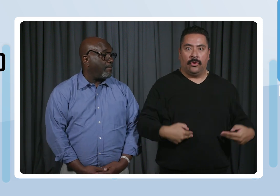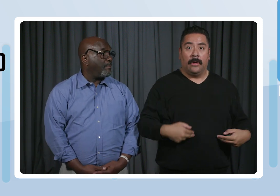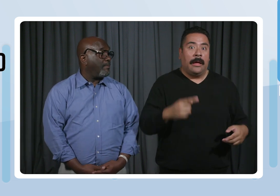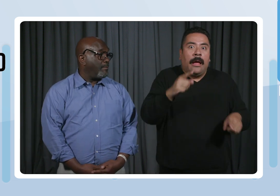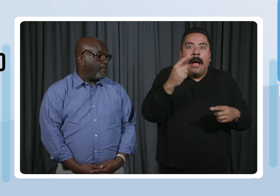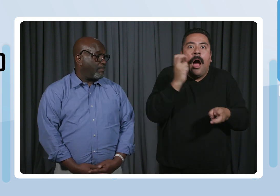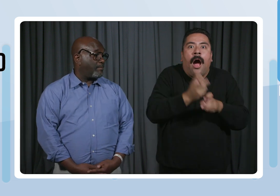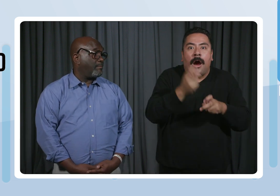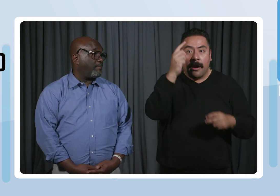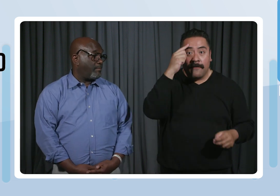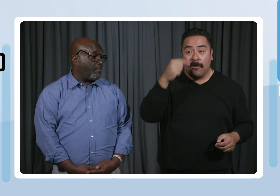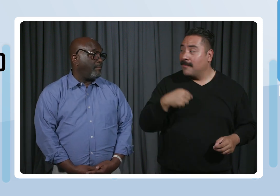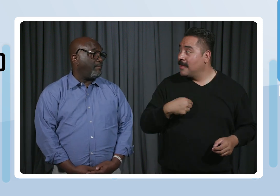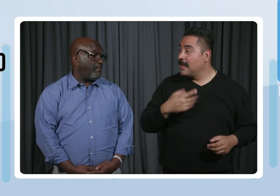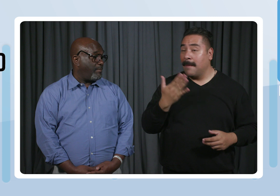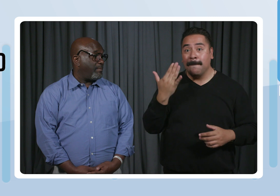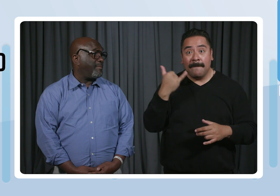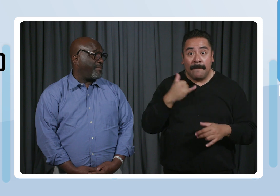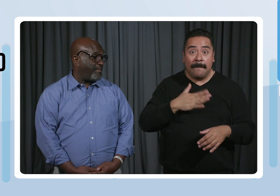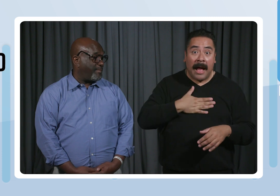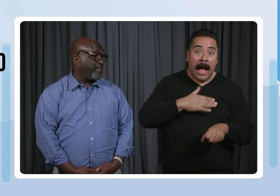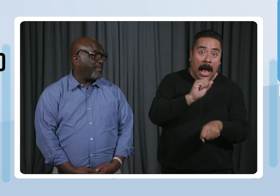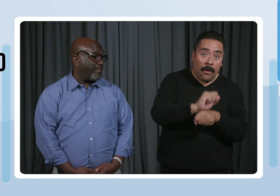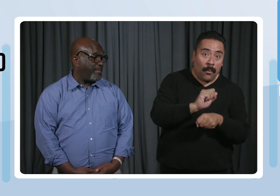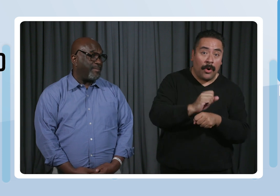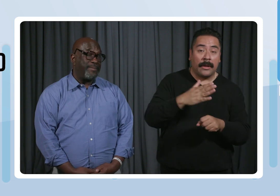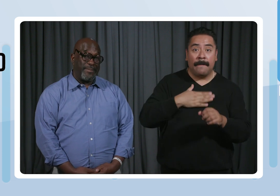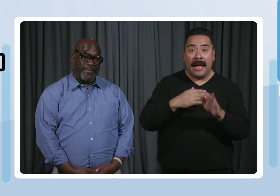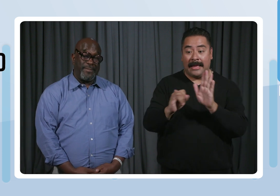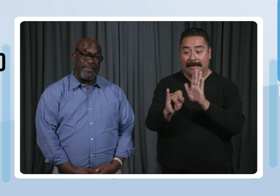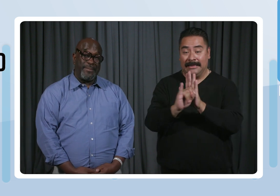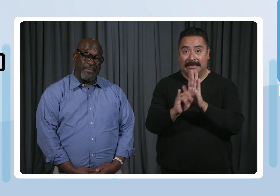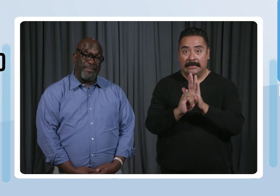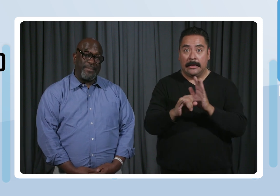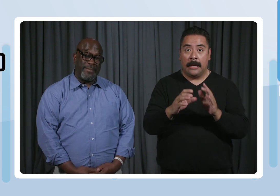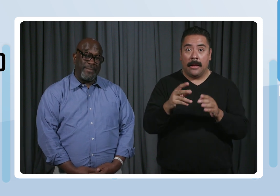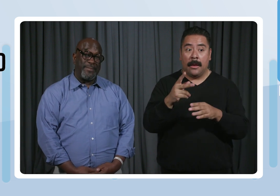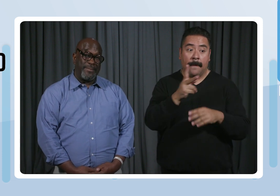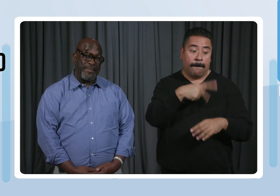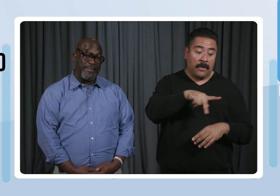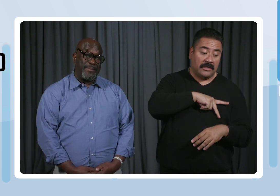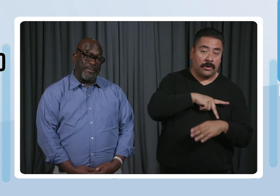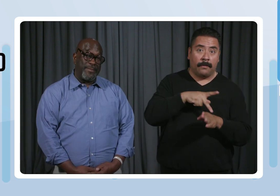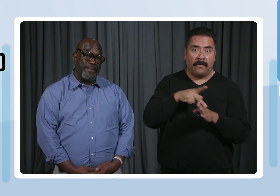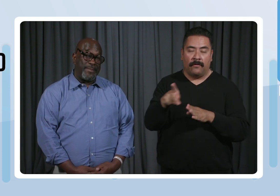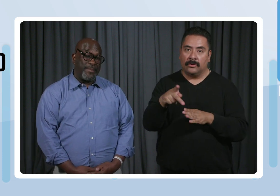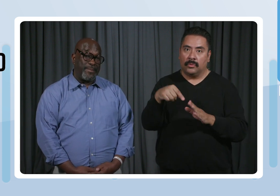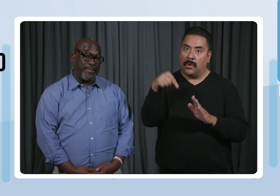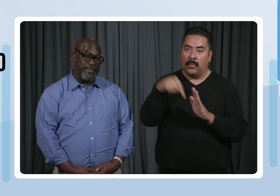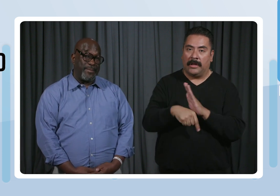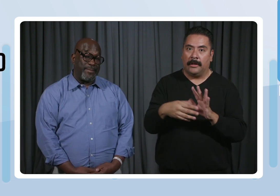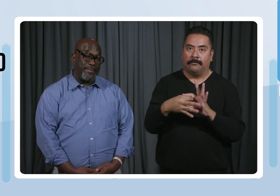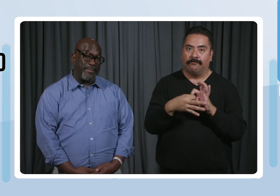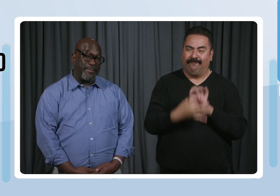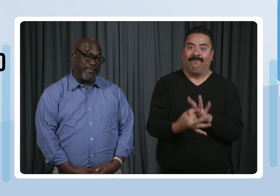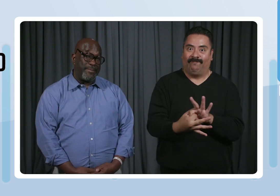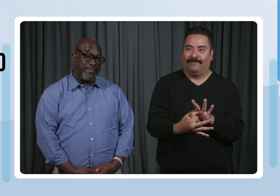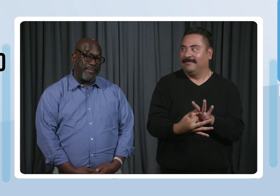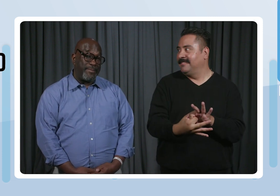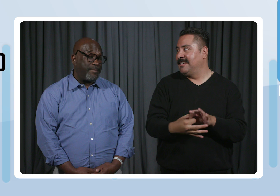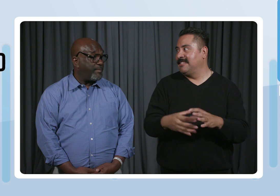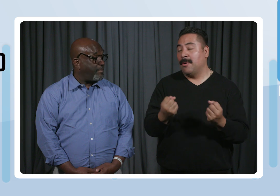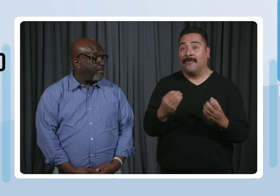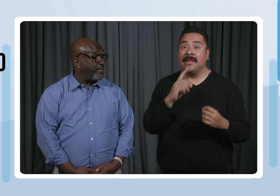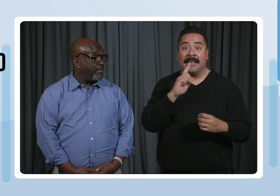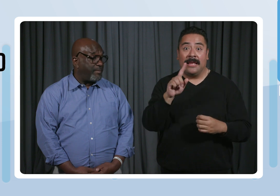me because my work and my identity, the personal and the professional, are deeply intertwined. Probably the biggest question